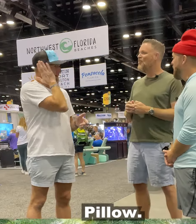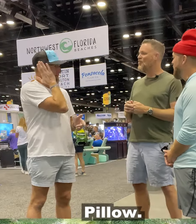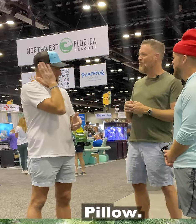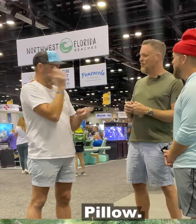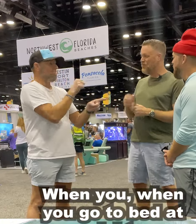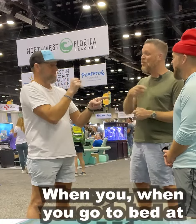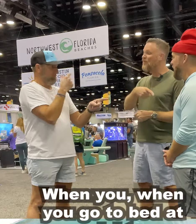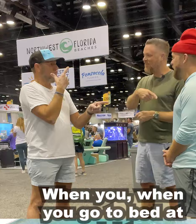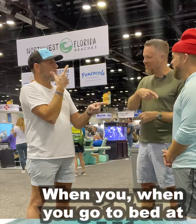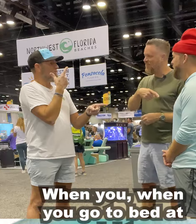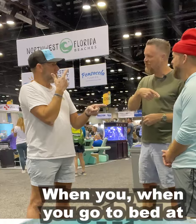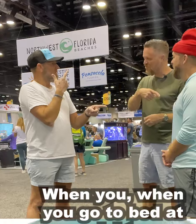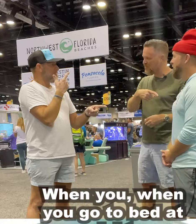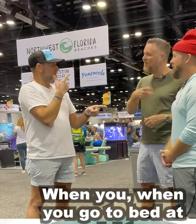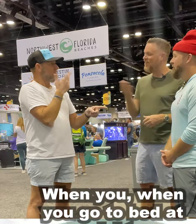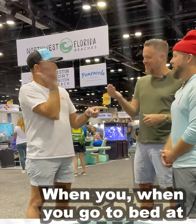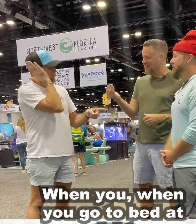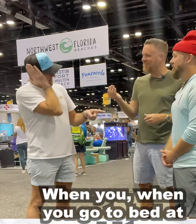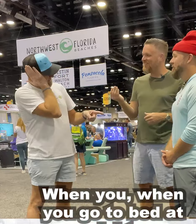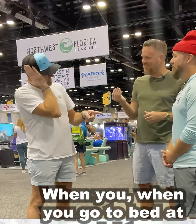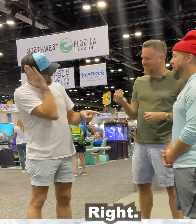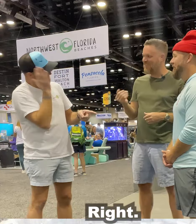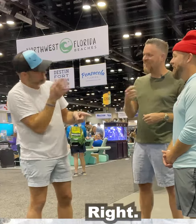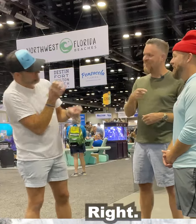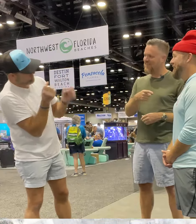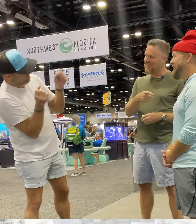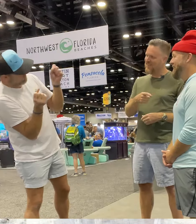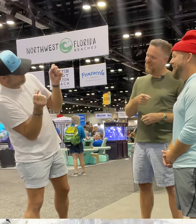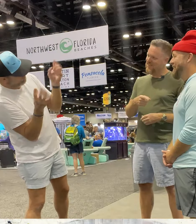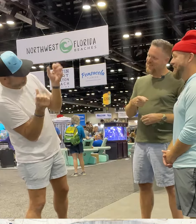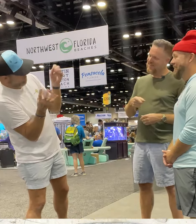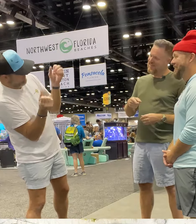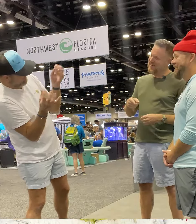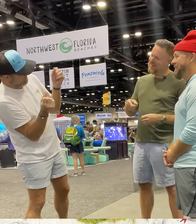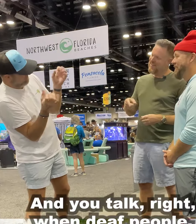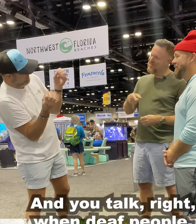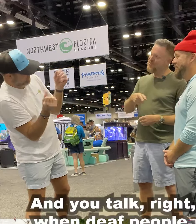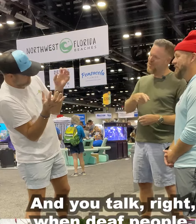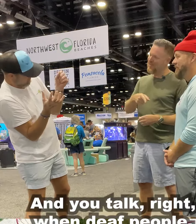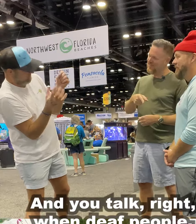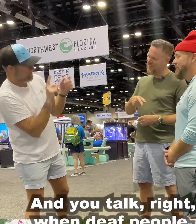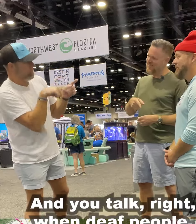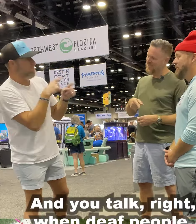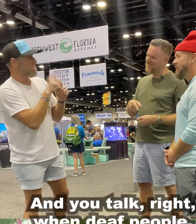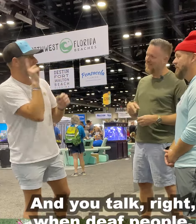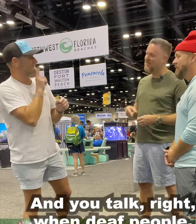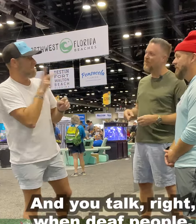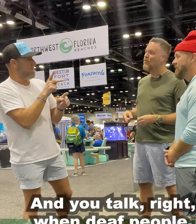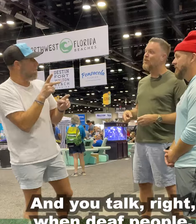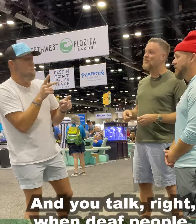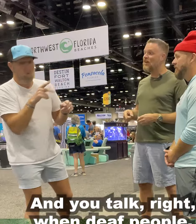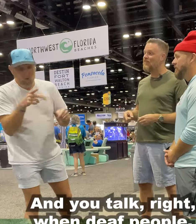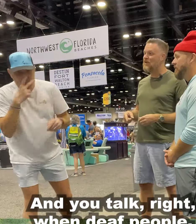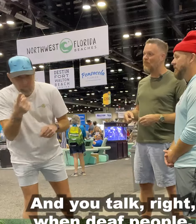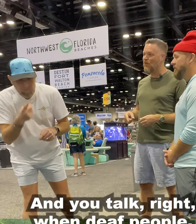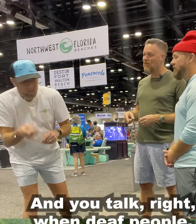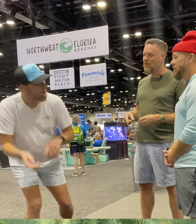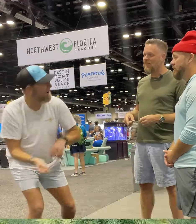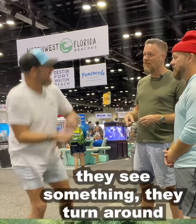talk. Is that what I think it Yeah, when you go to bed at night, right? Yeah. And you talk like this, right? When deaf people, they